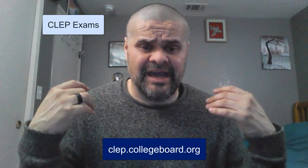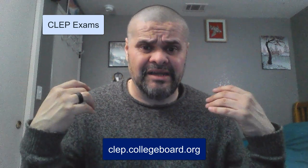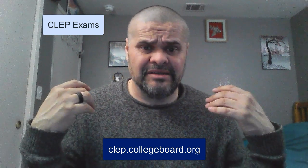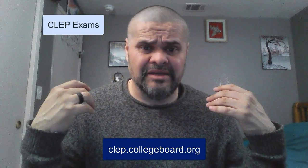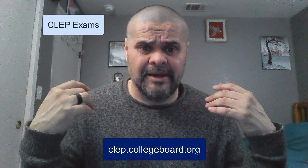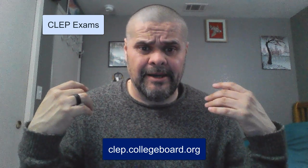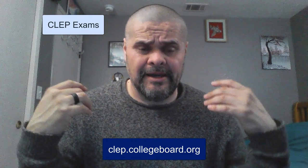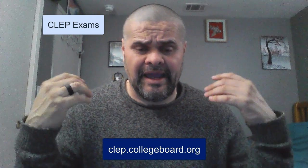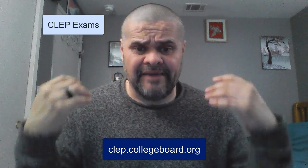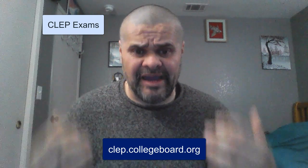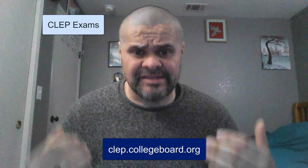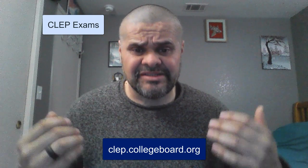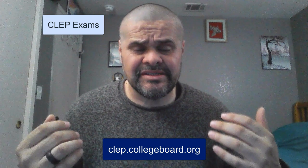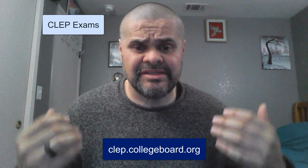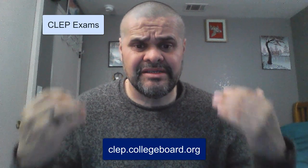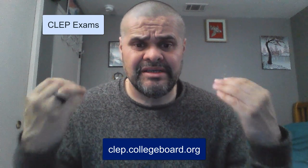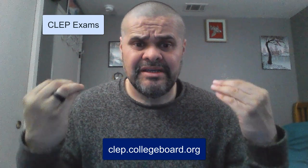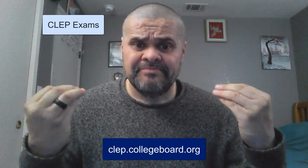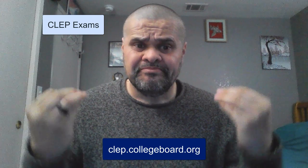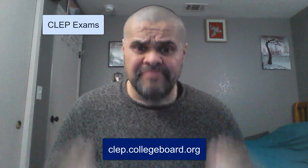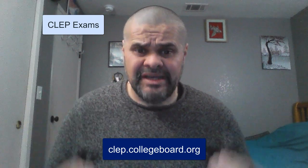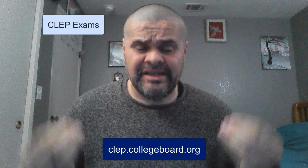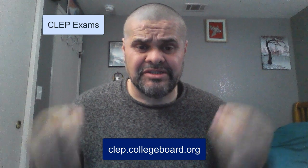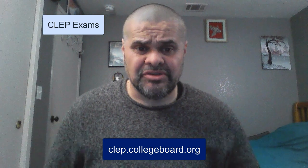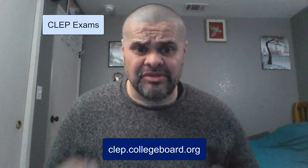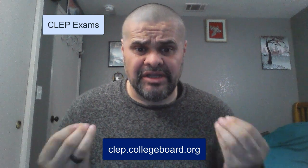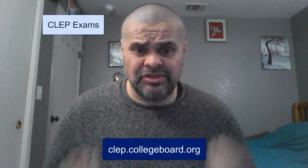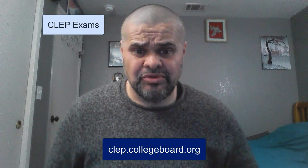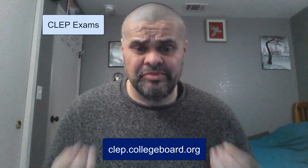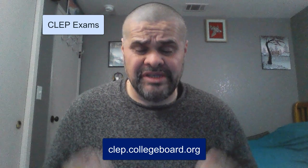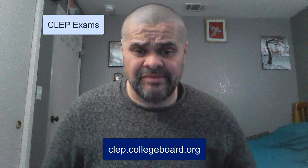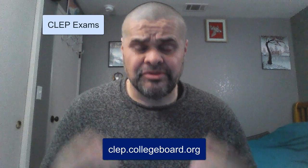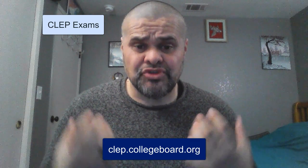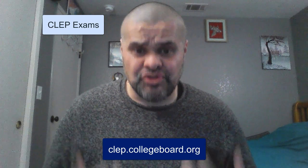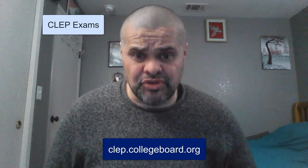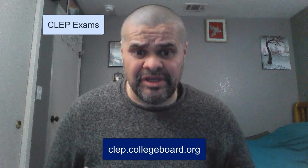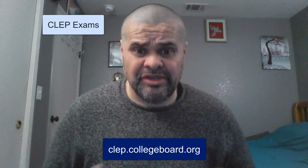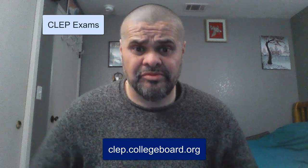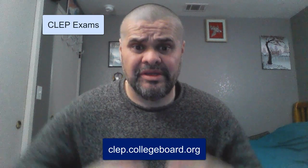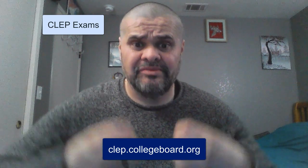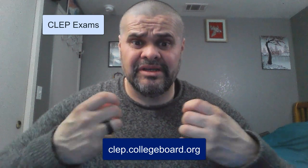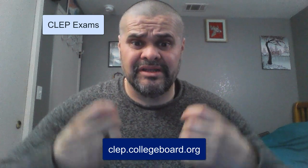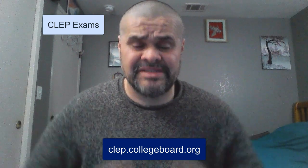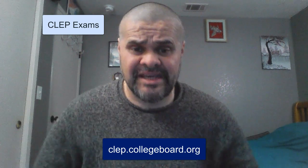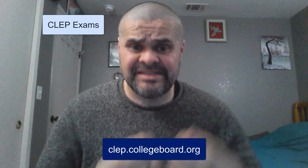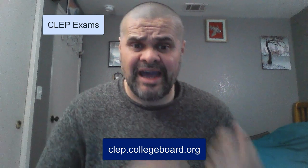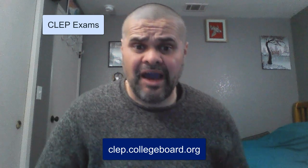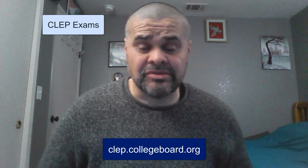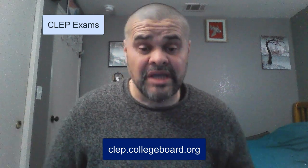that have actually made it so that you'll be able to do that. You'll be able to test out,